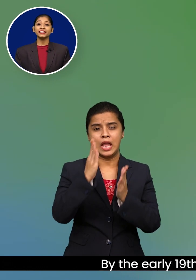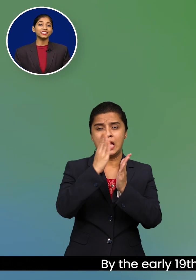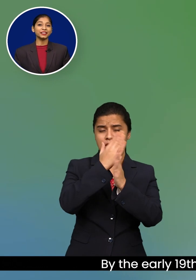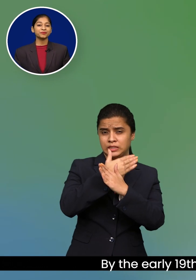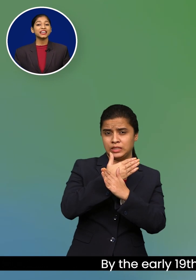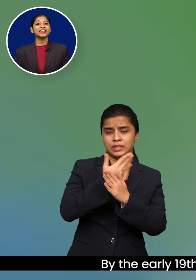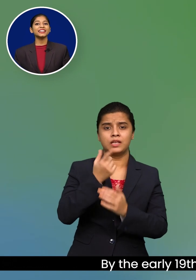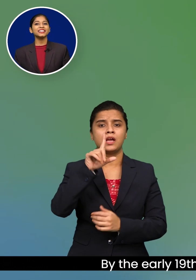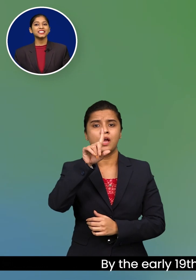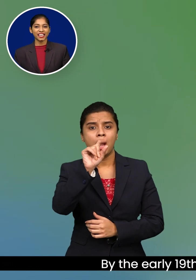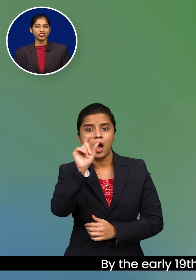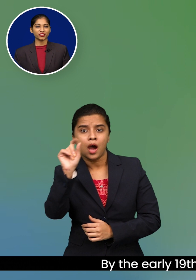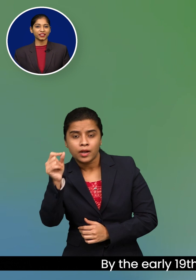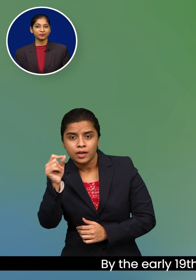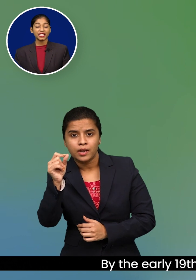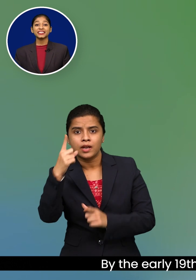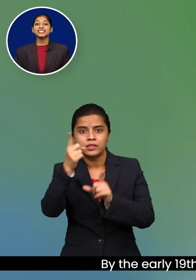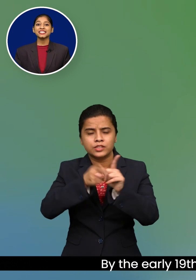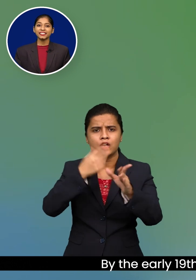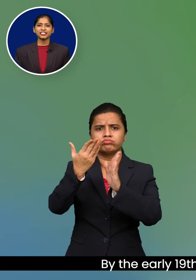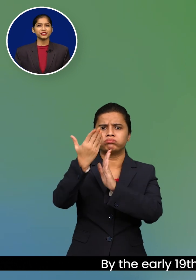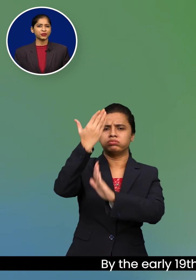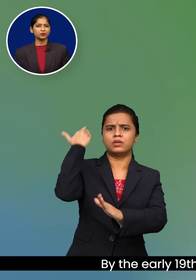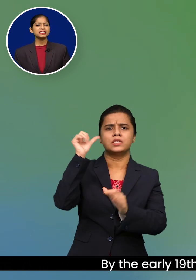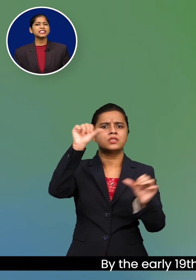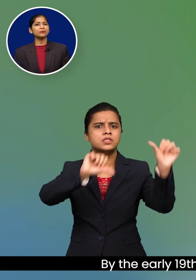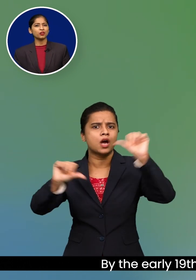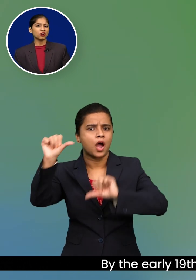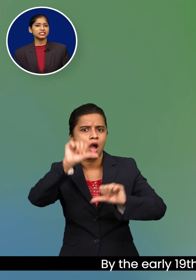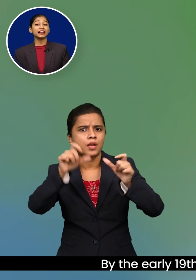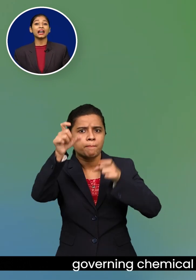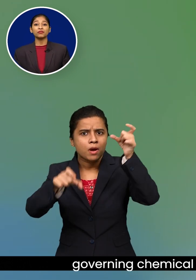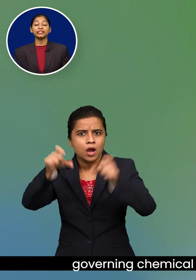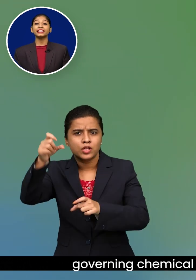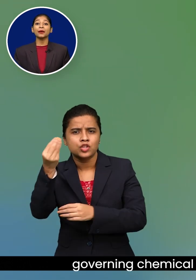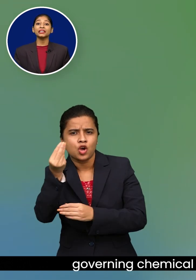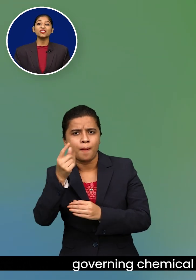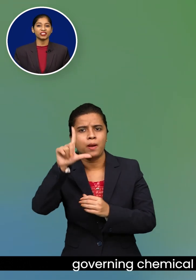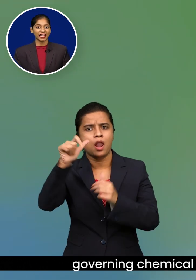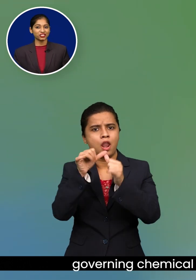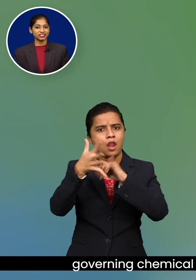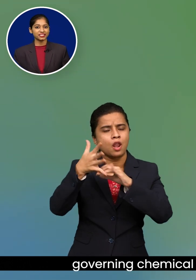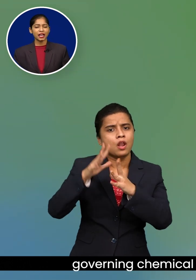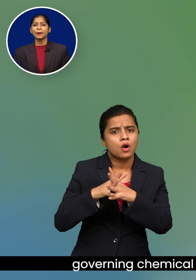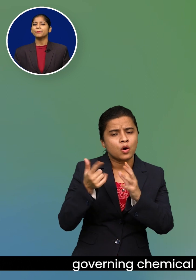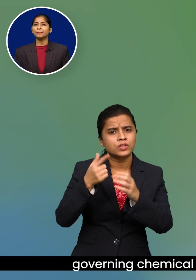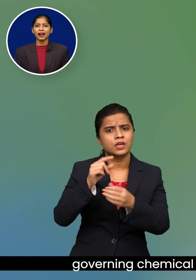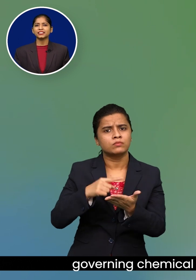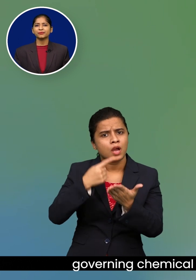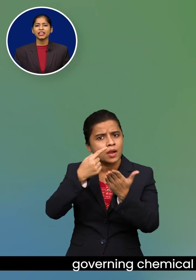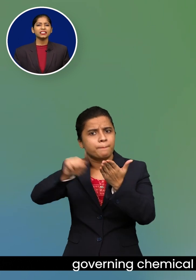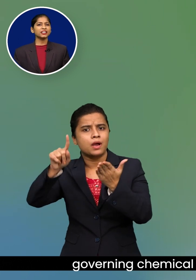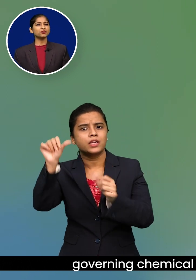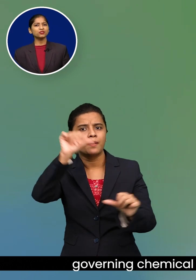By early 19th century, the scientists knew some laws governing chemical reactions,